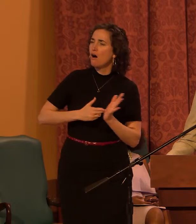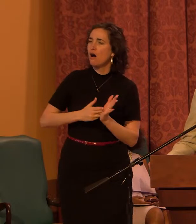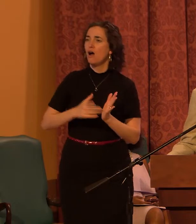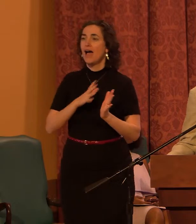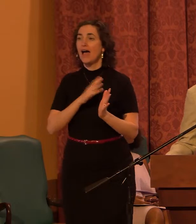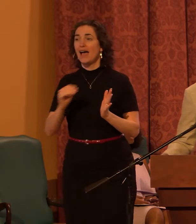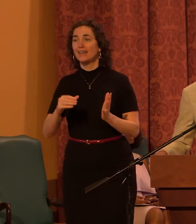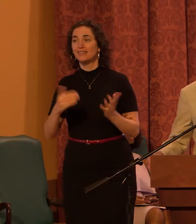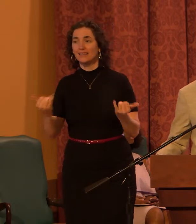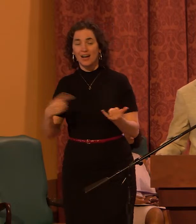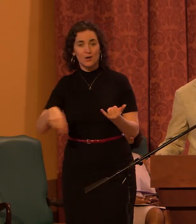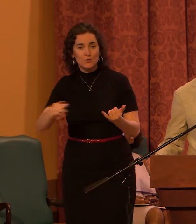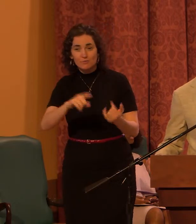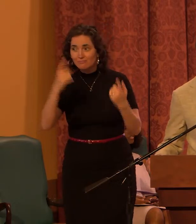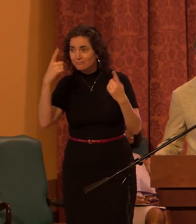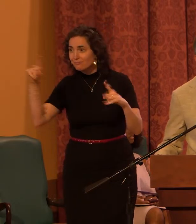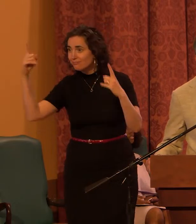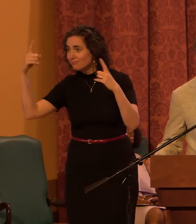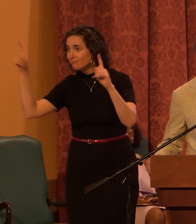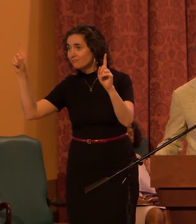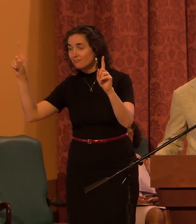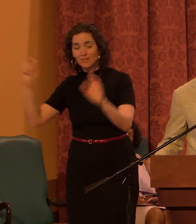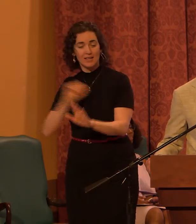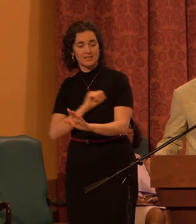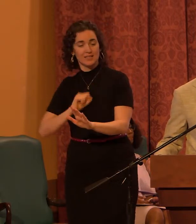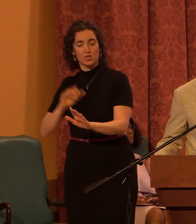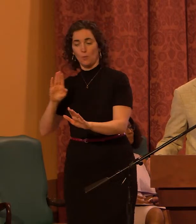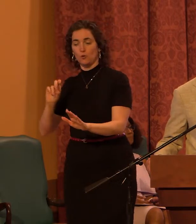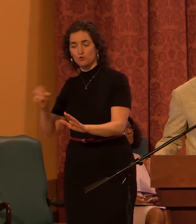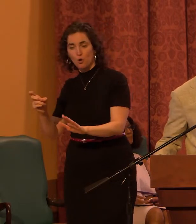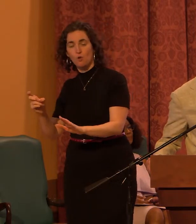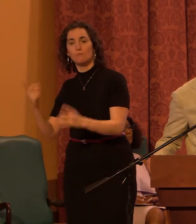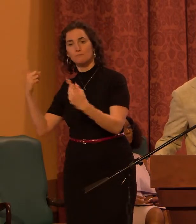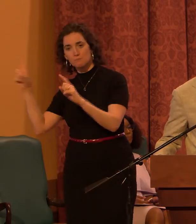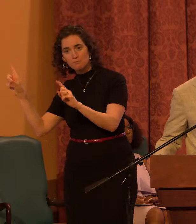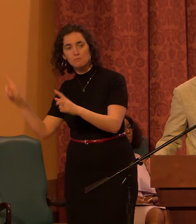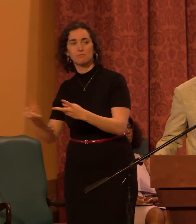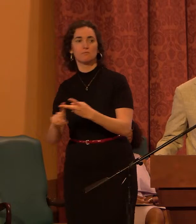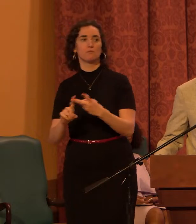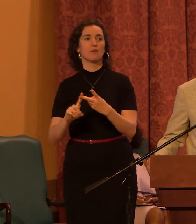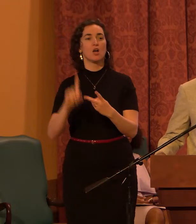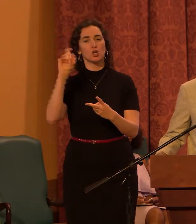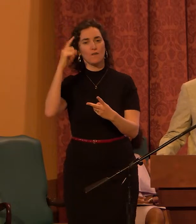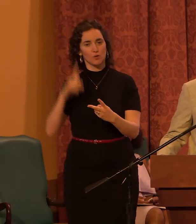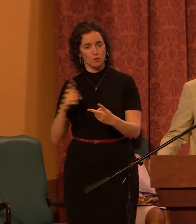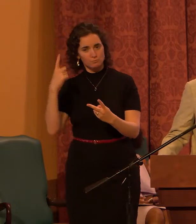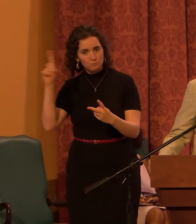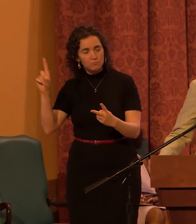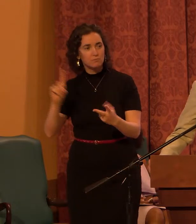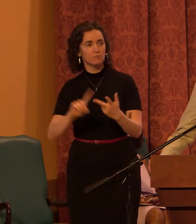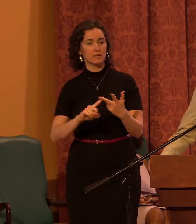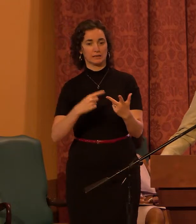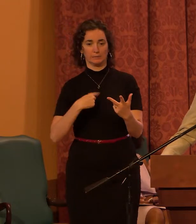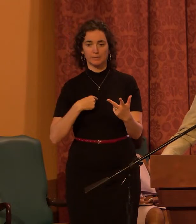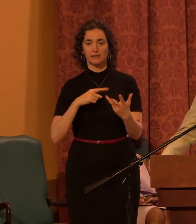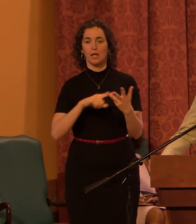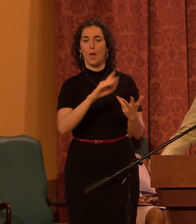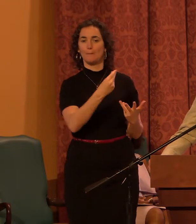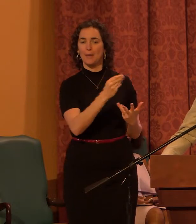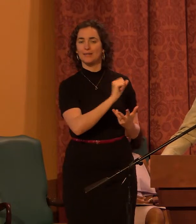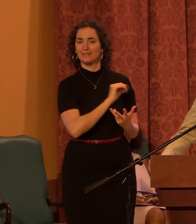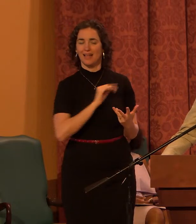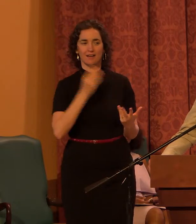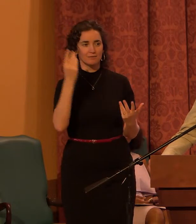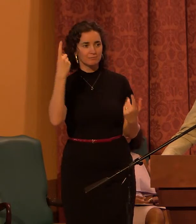the success that you do have, or Senator Boudreaux and I have had, and the governor's had, and Bambi and the staff has had, is because of you. And I